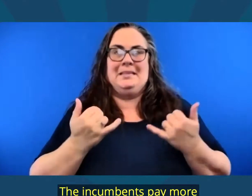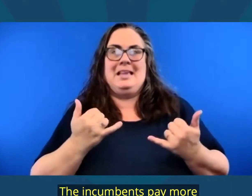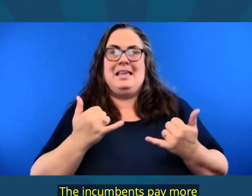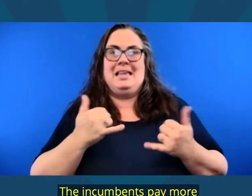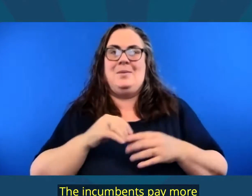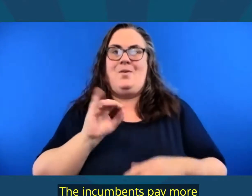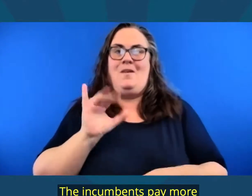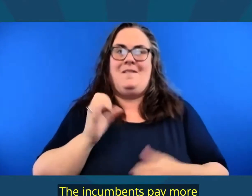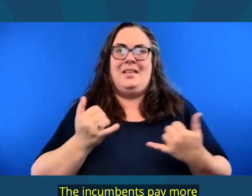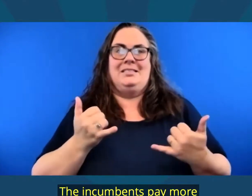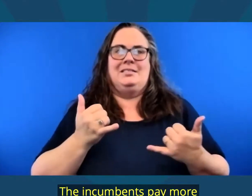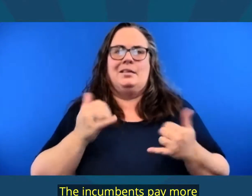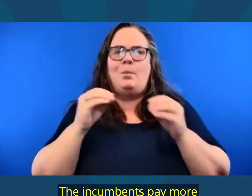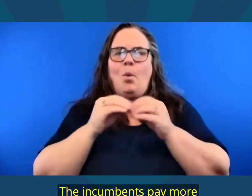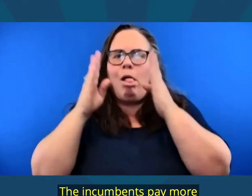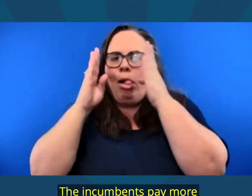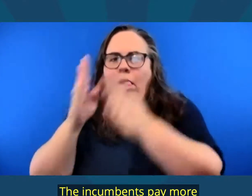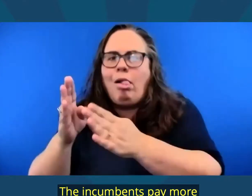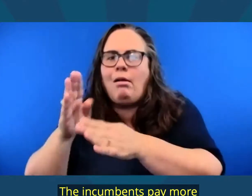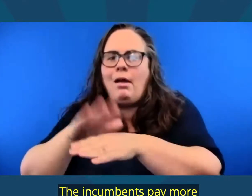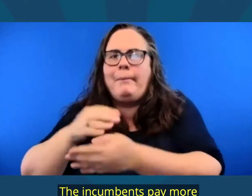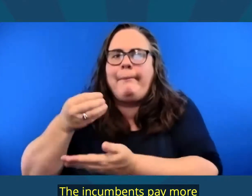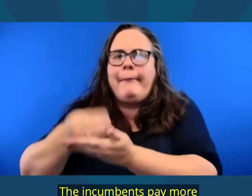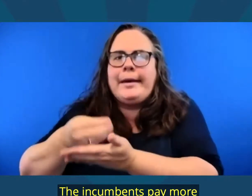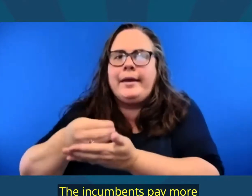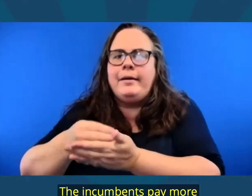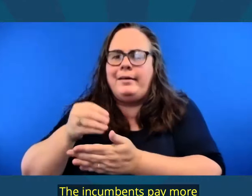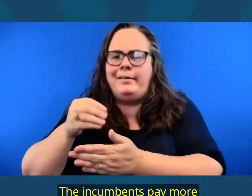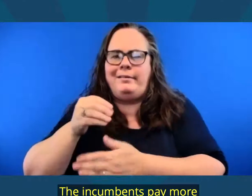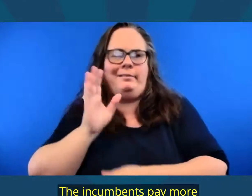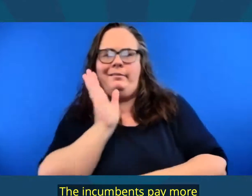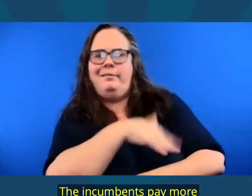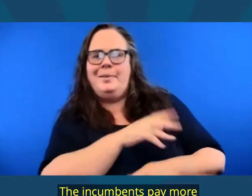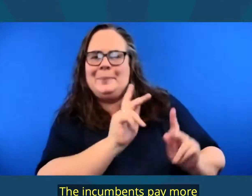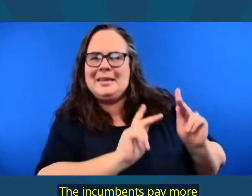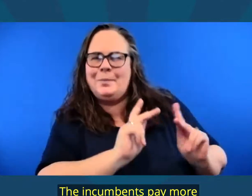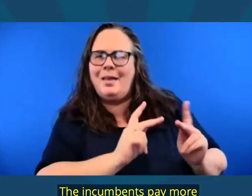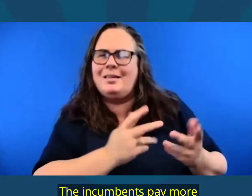The incumbents pay more attention to money than people.